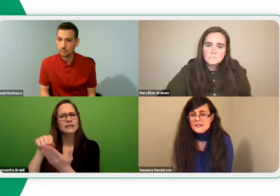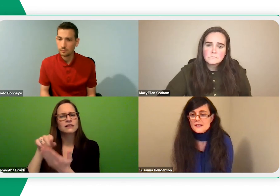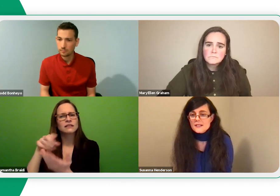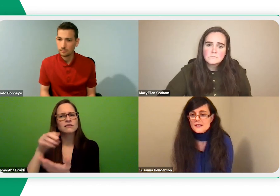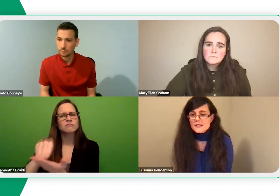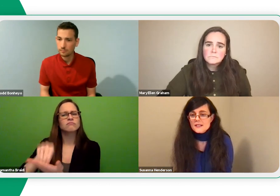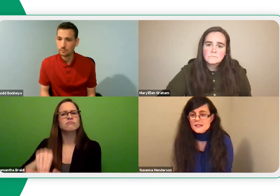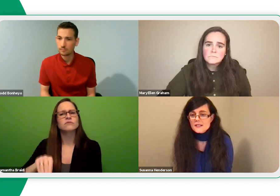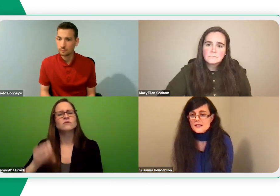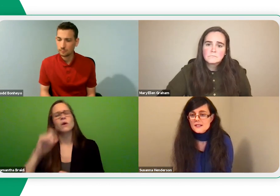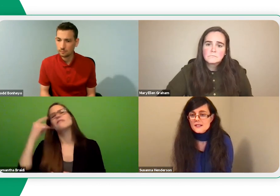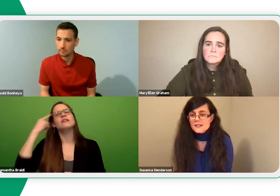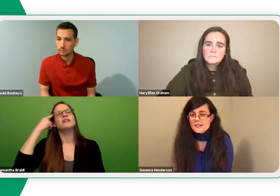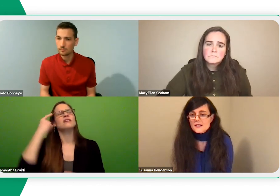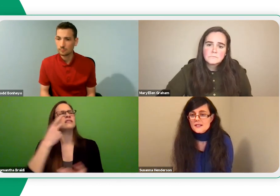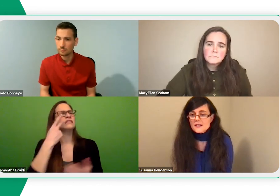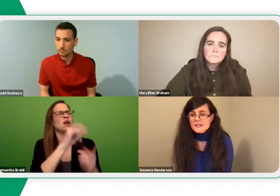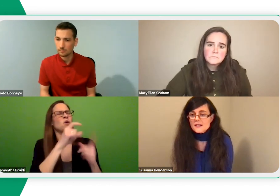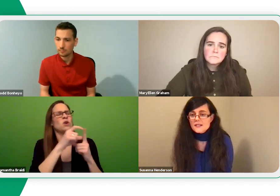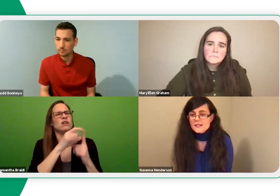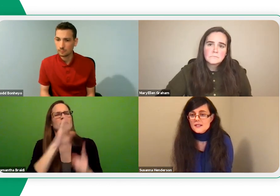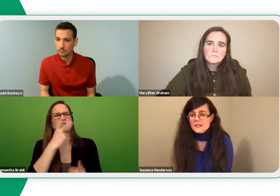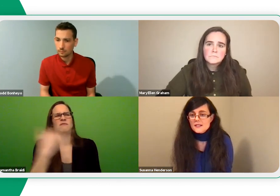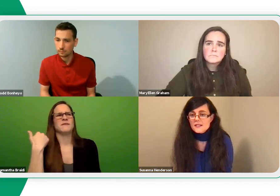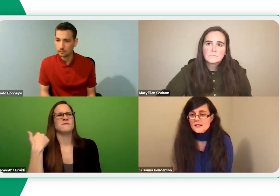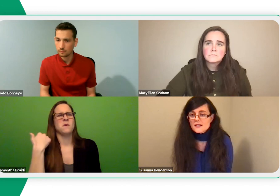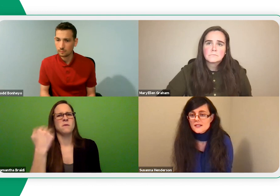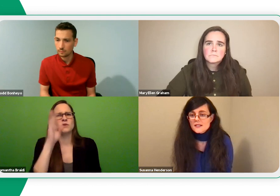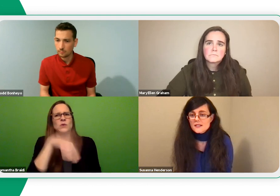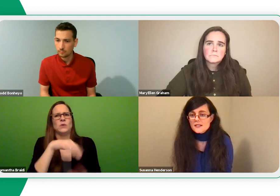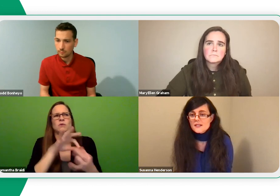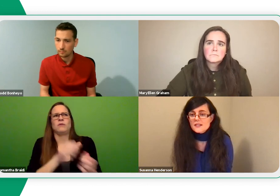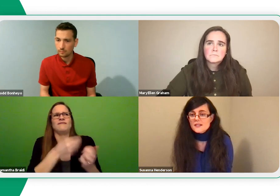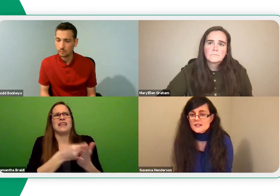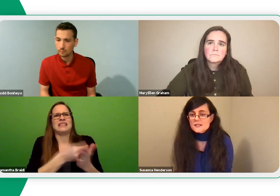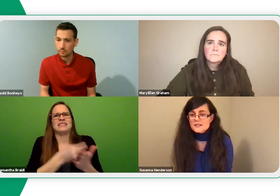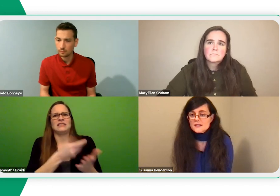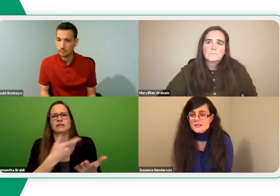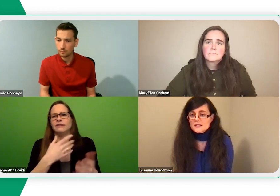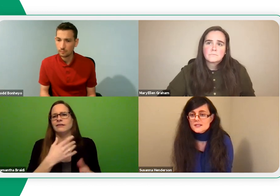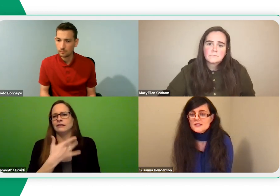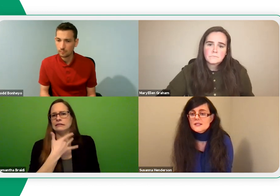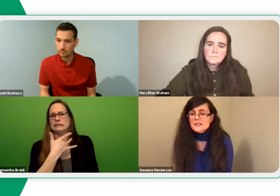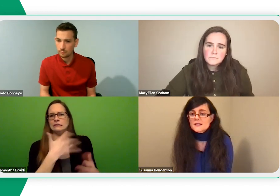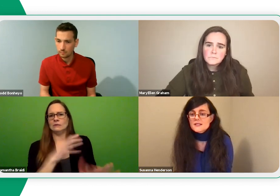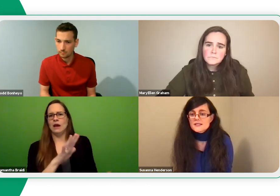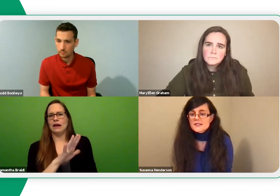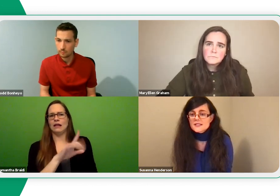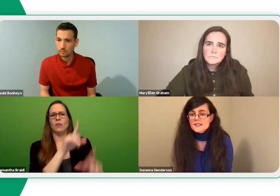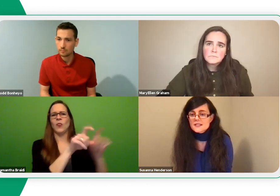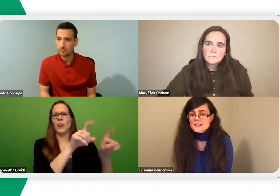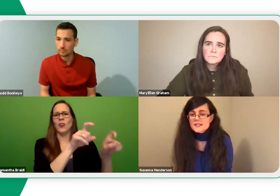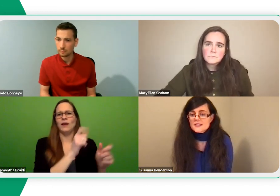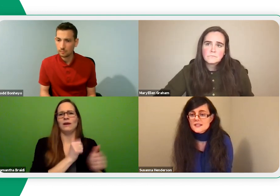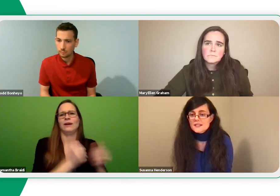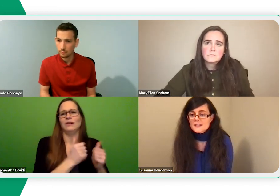sign language. As already mentioned, CSD Learns has some of this available. Maybe if a student sees a word that they hadn't